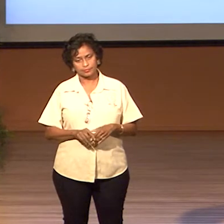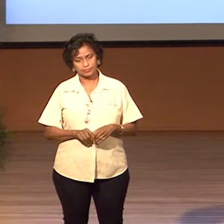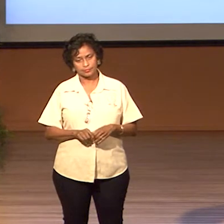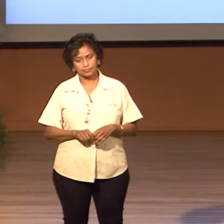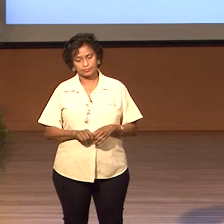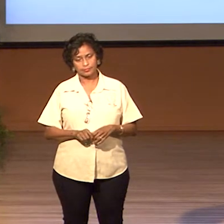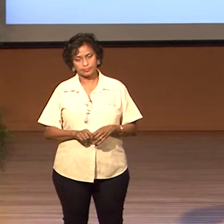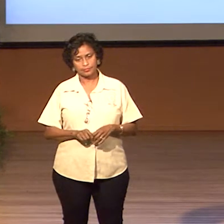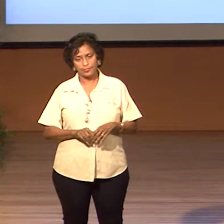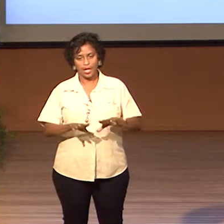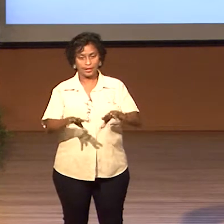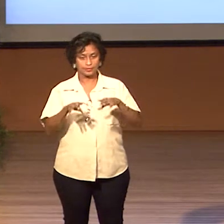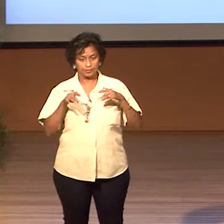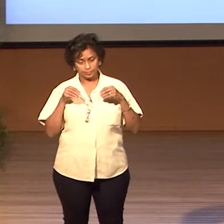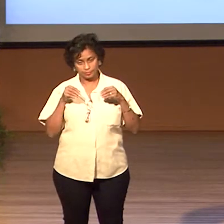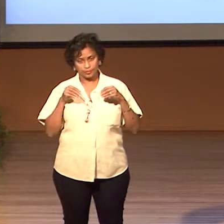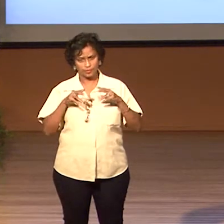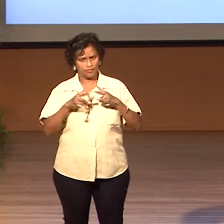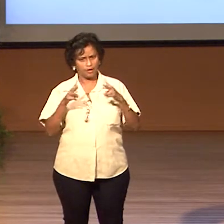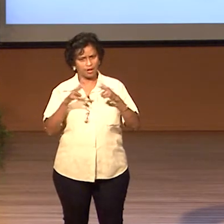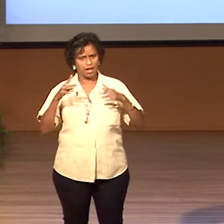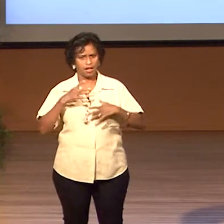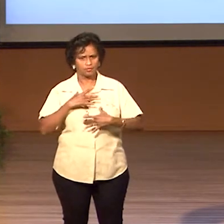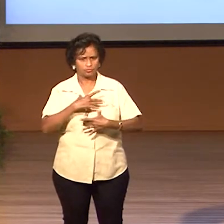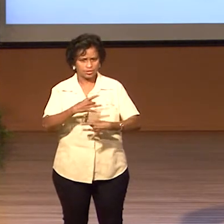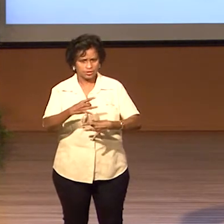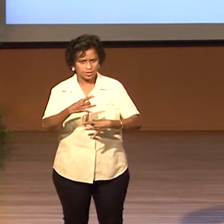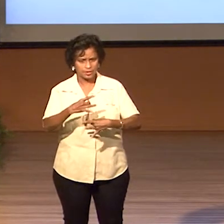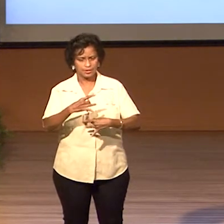I found it interesting because he